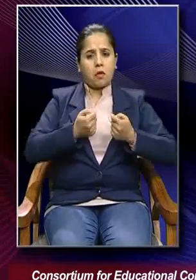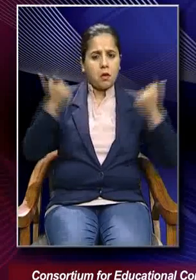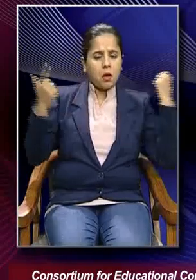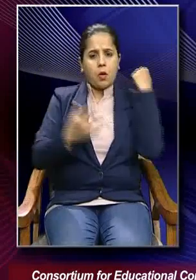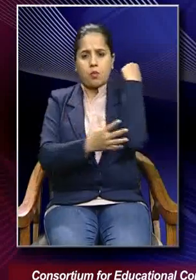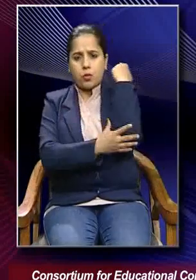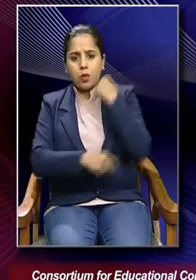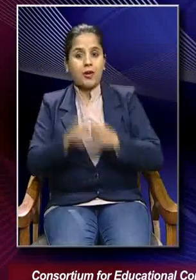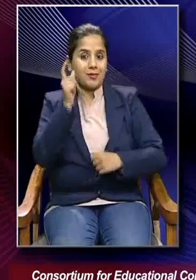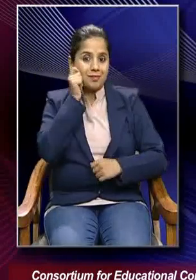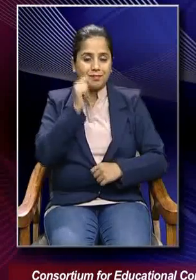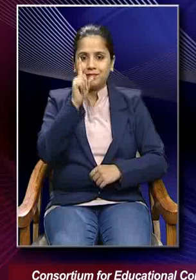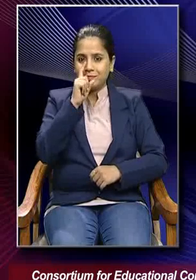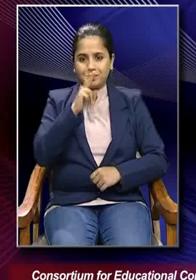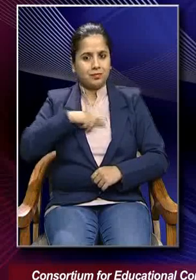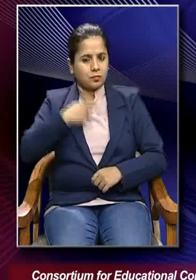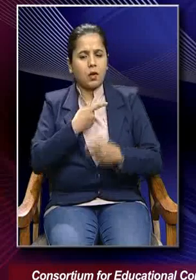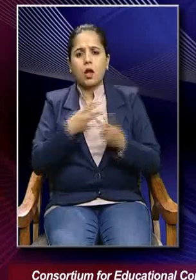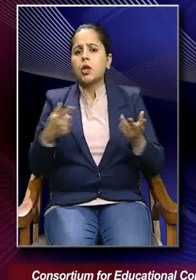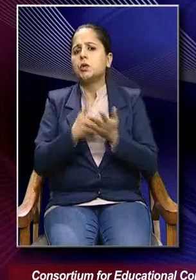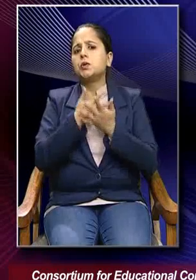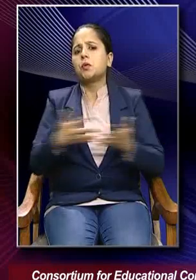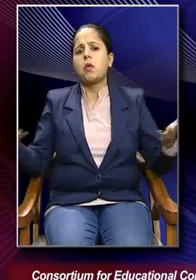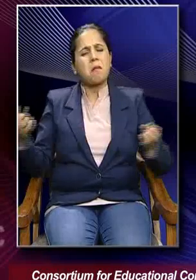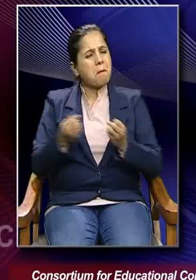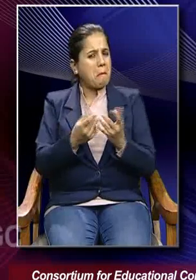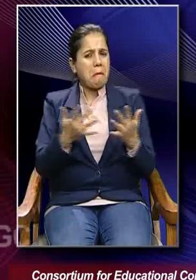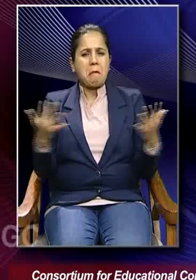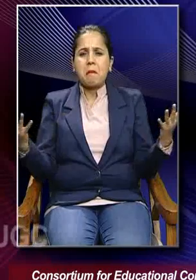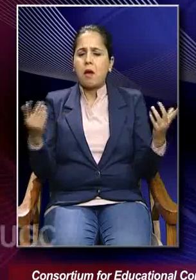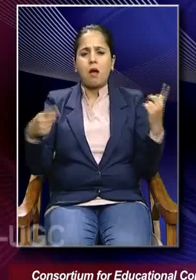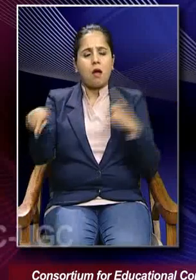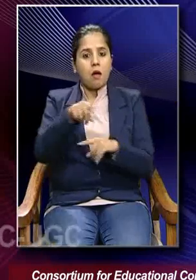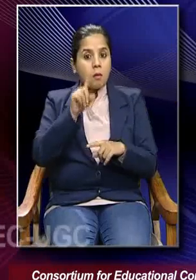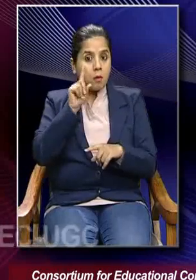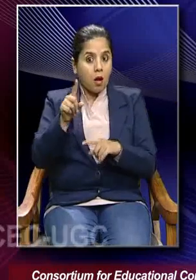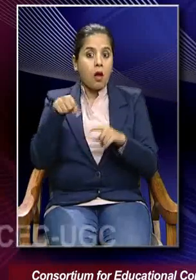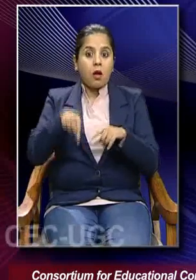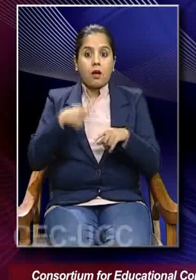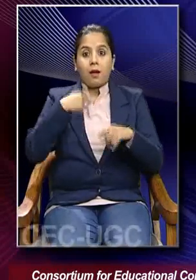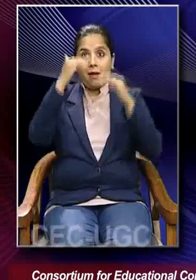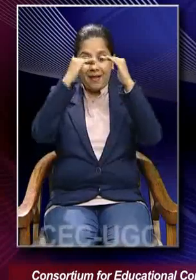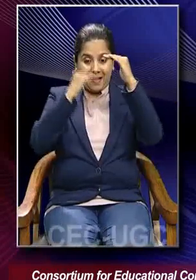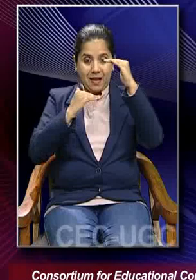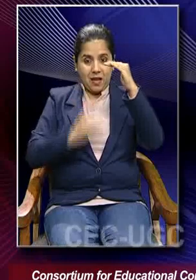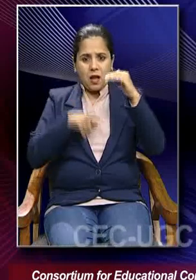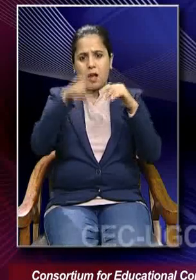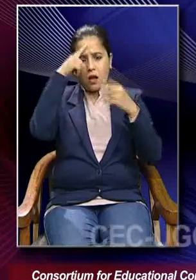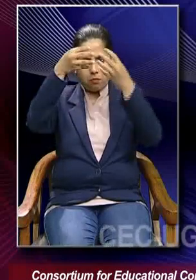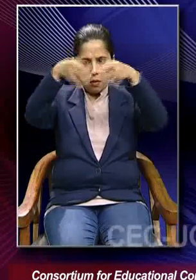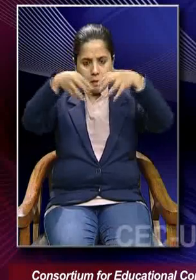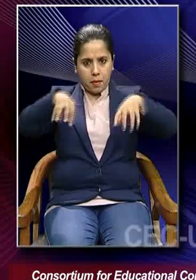gender. Now, the resources are limited, and therefore the hierarchy help us to distribute